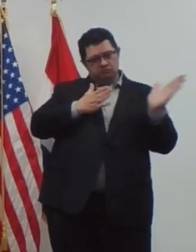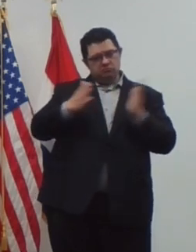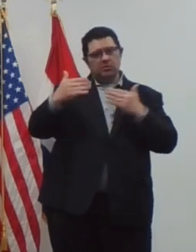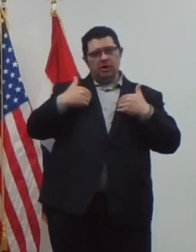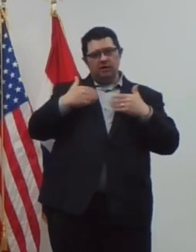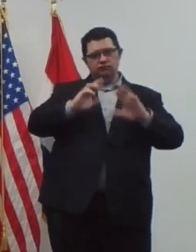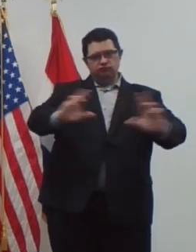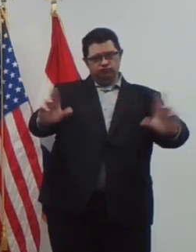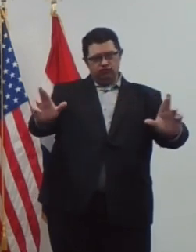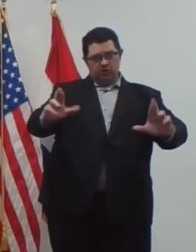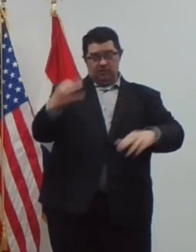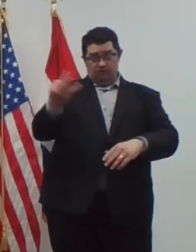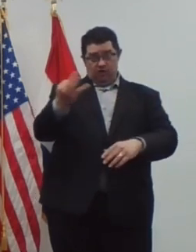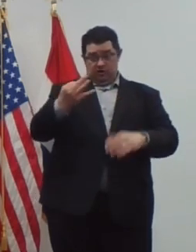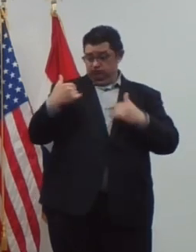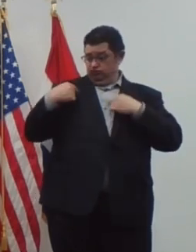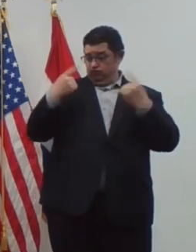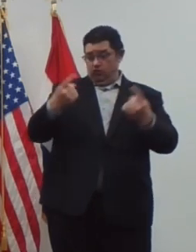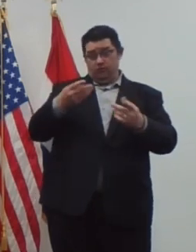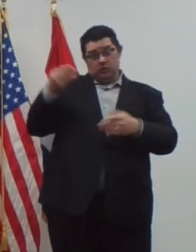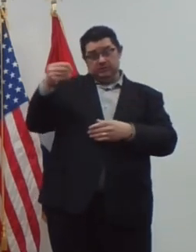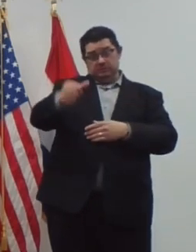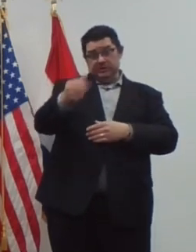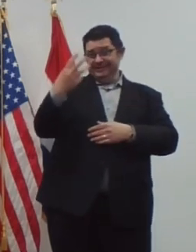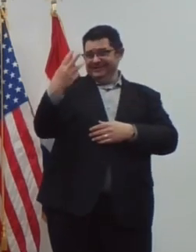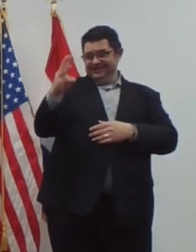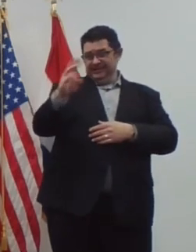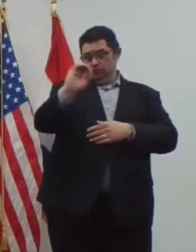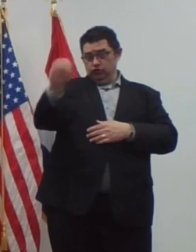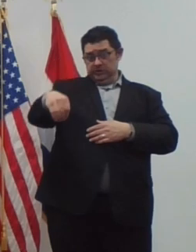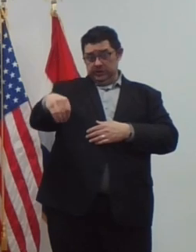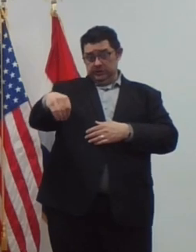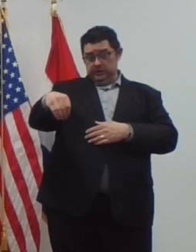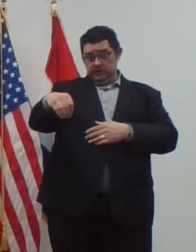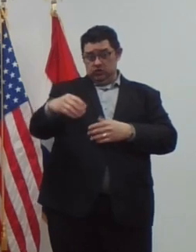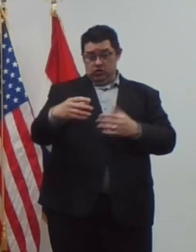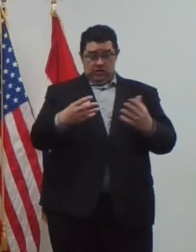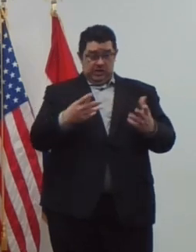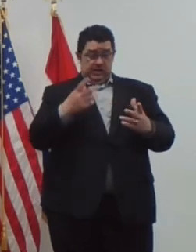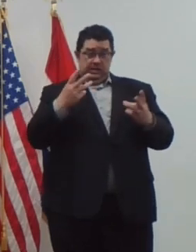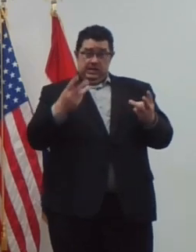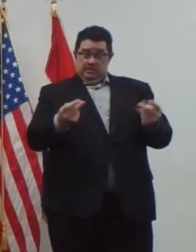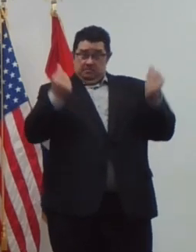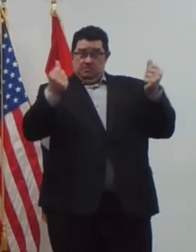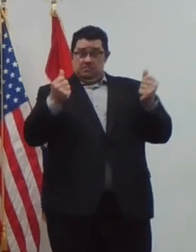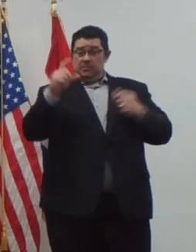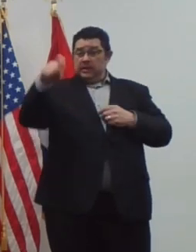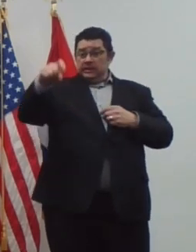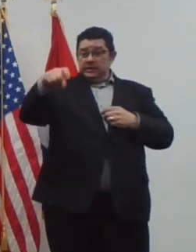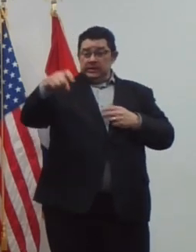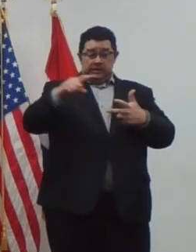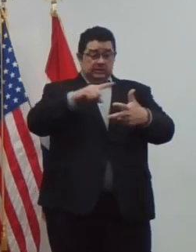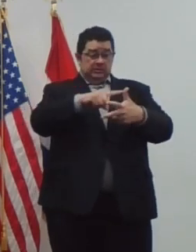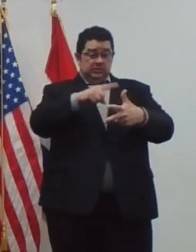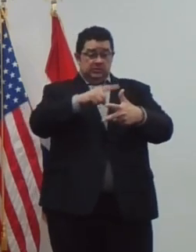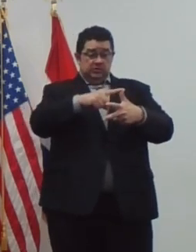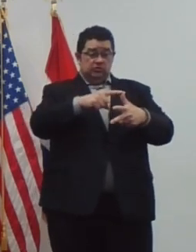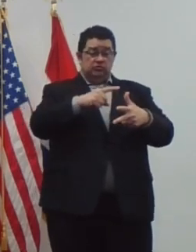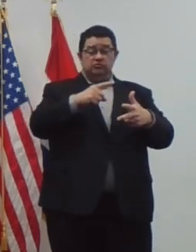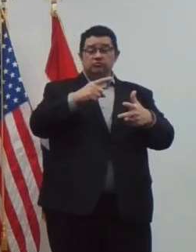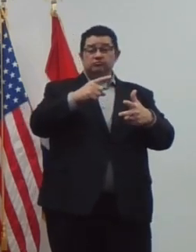far, we've spent 16% of that grant on the immediate needs, public health, humanitarian,